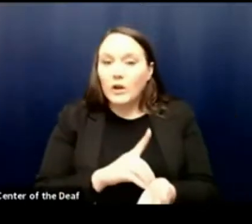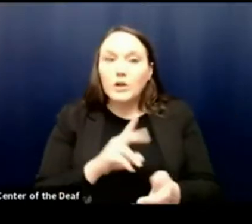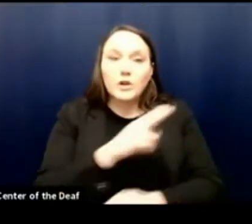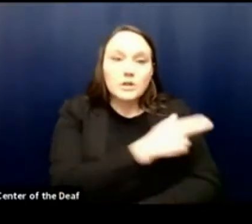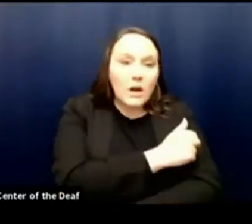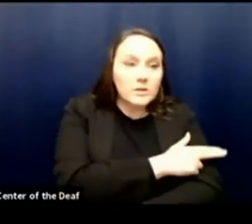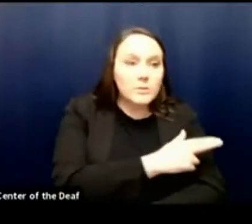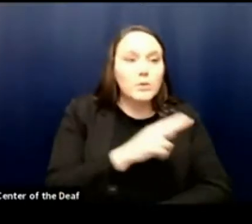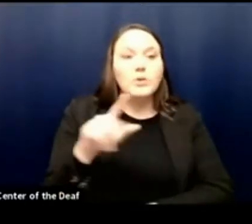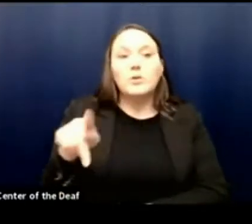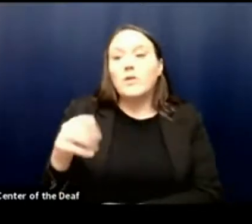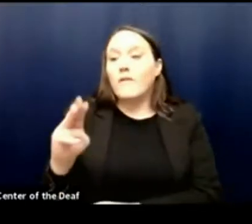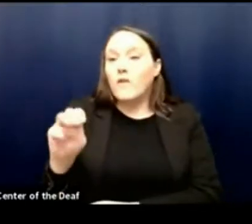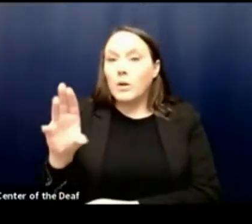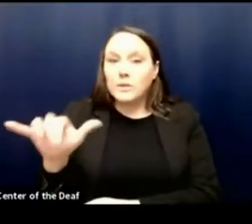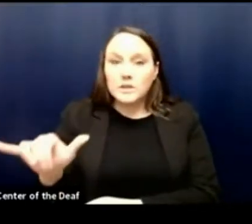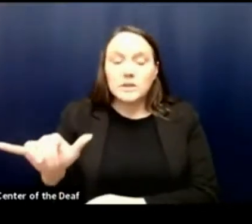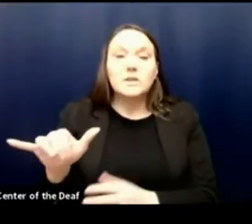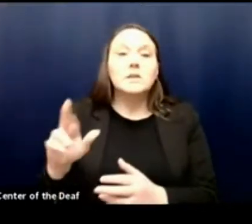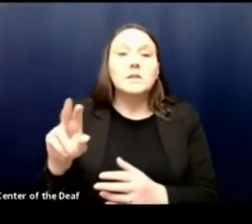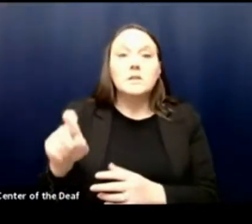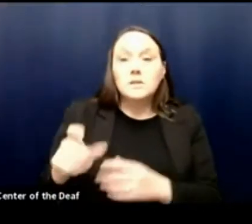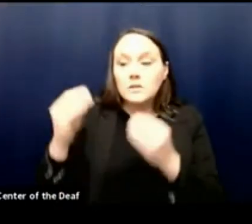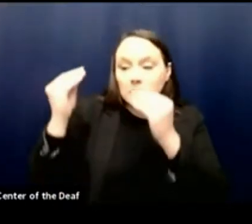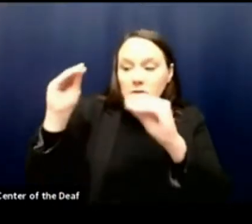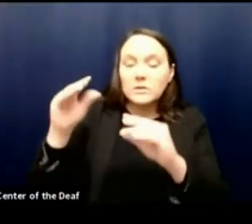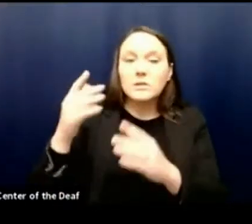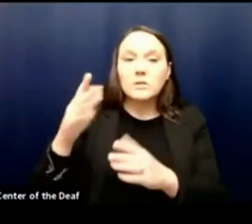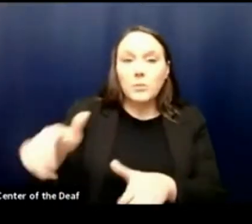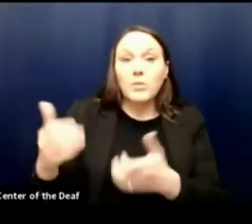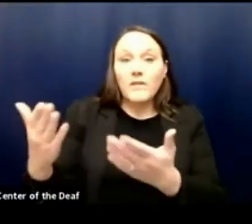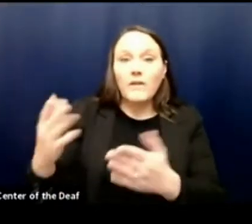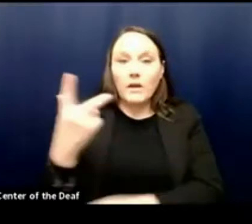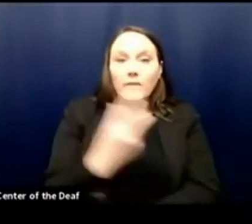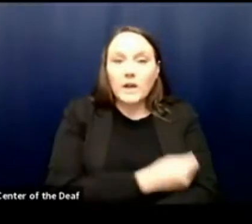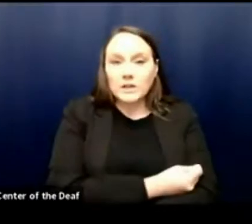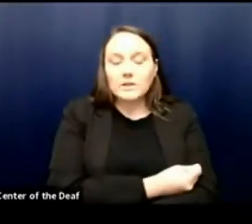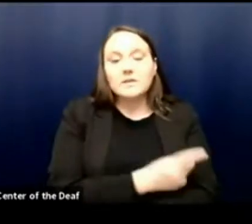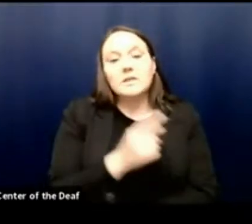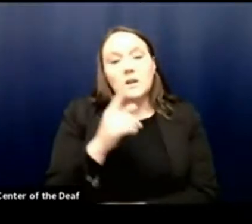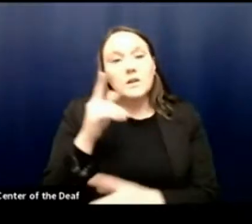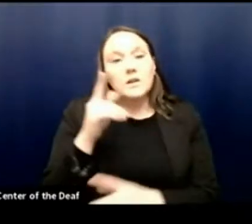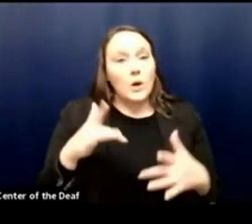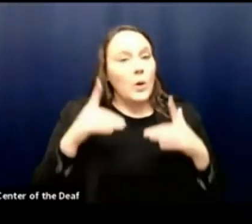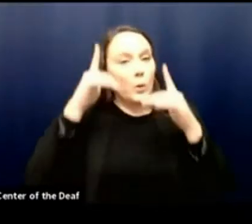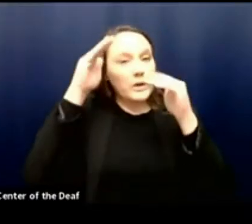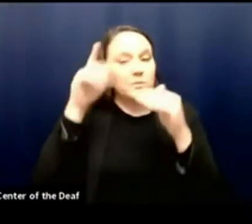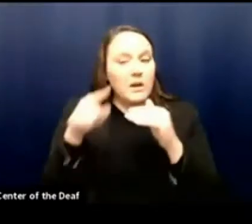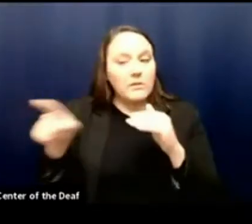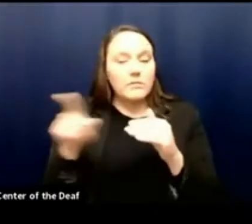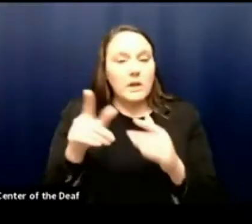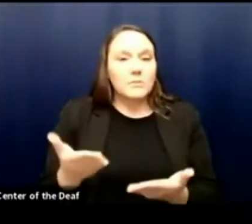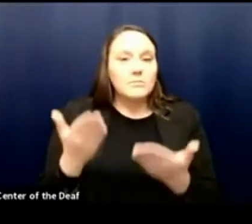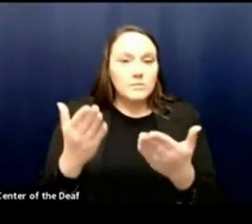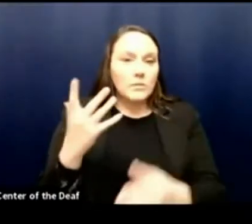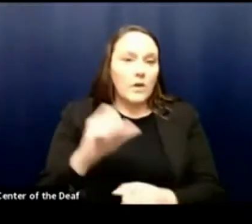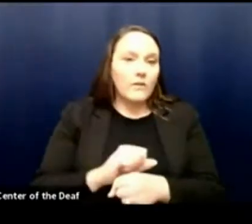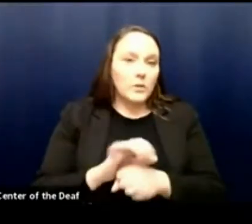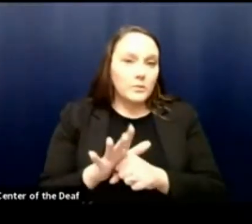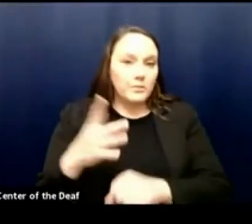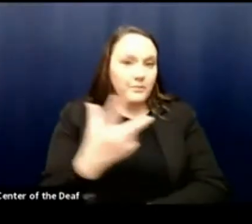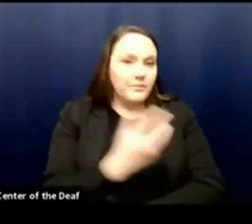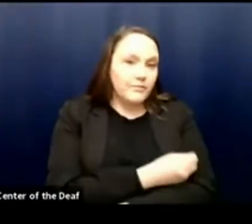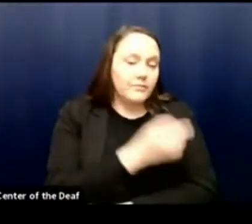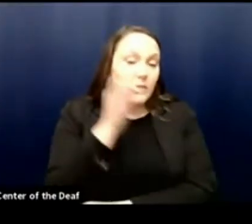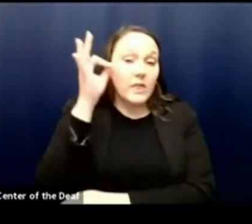pharmacies that routinely provide vaccine, and we anticipate they will also be providing COVID vaccine in the future. In the coming